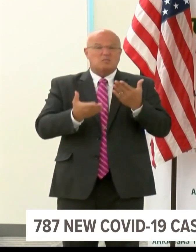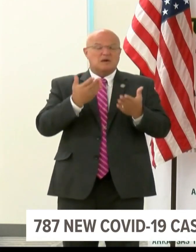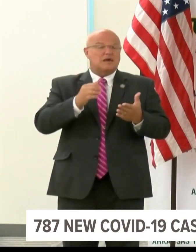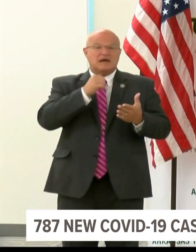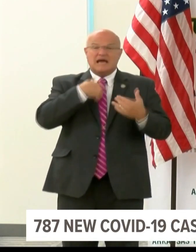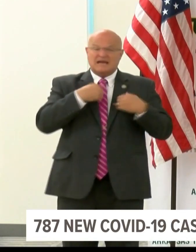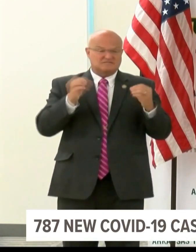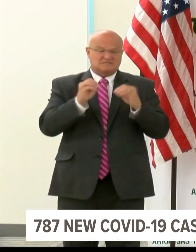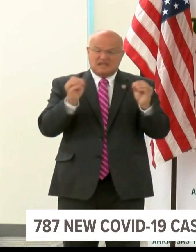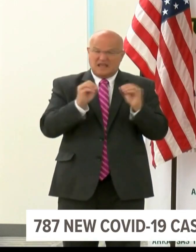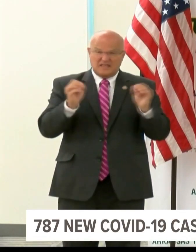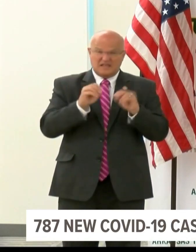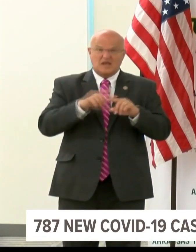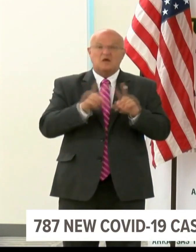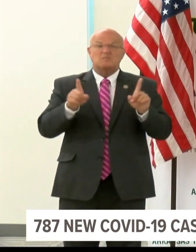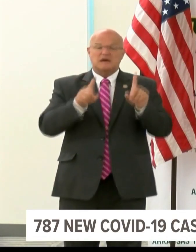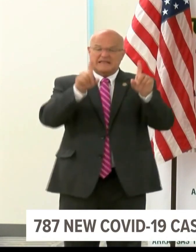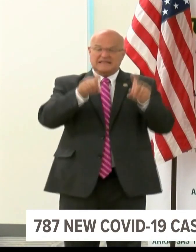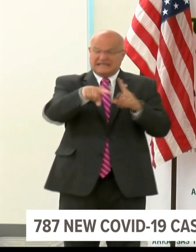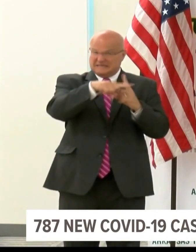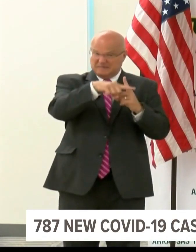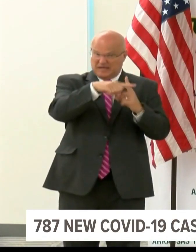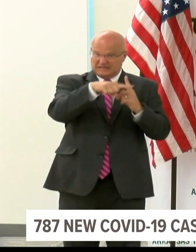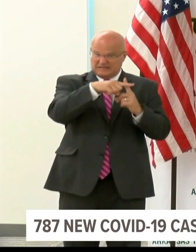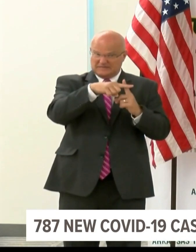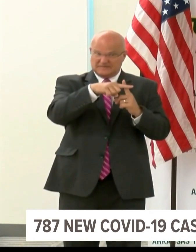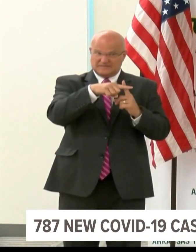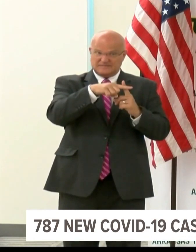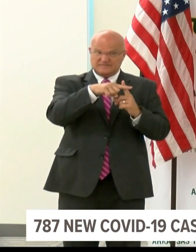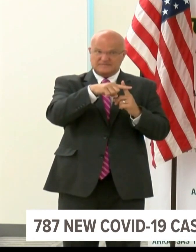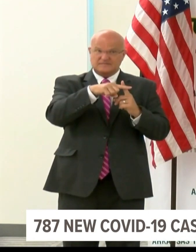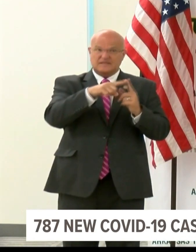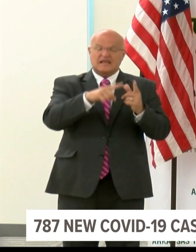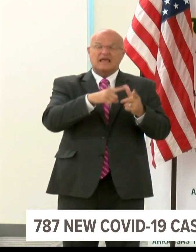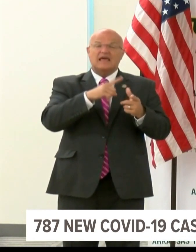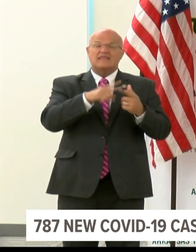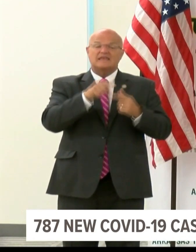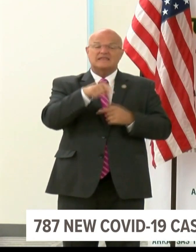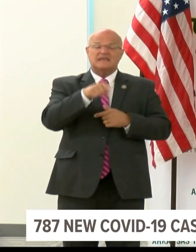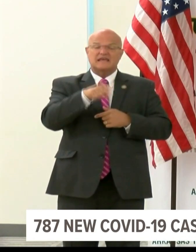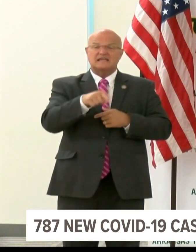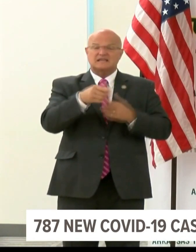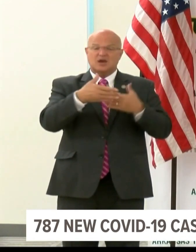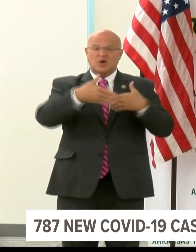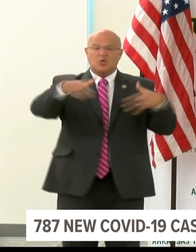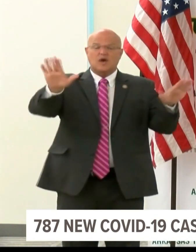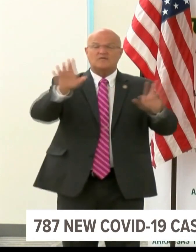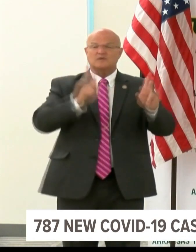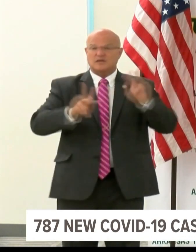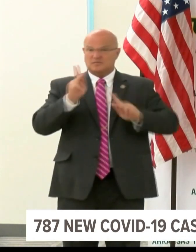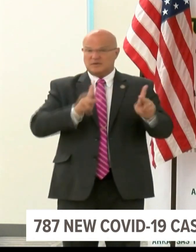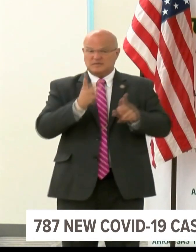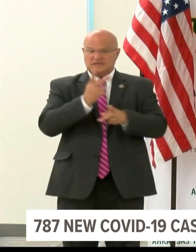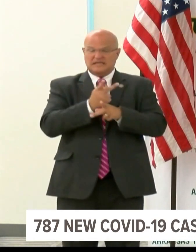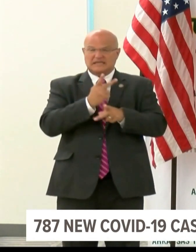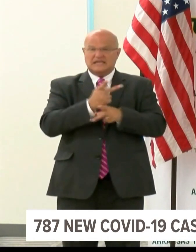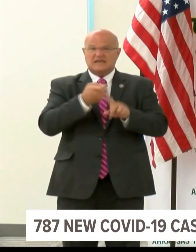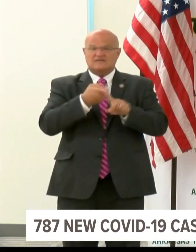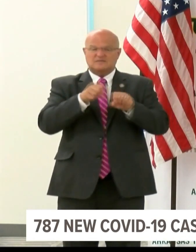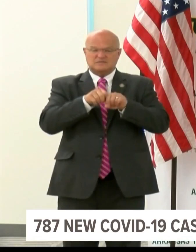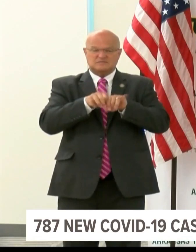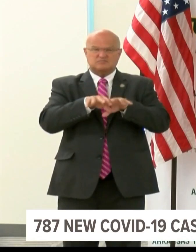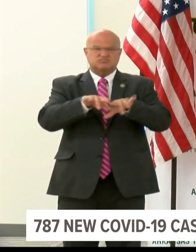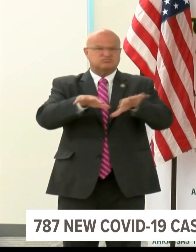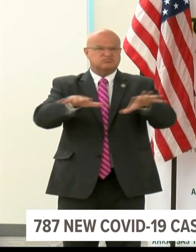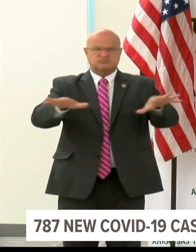don't have illness at all, but they've tested positive. Then they need to be away from other people to keep from spreading